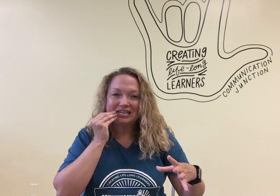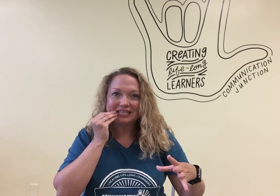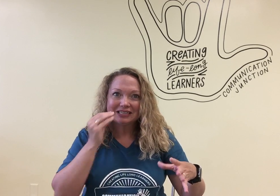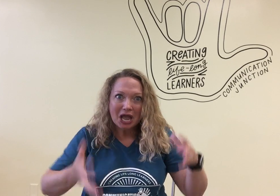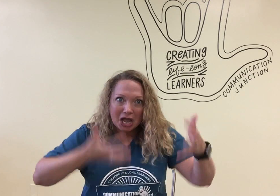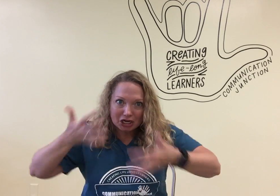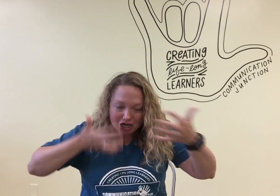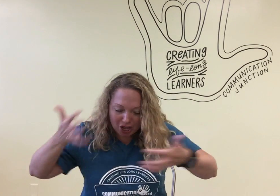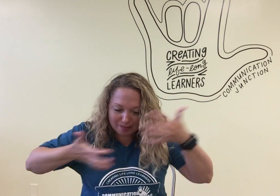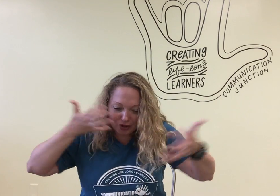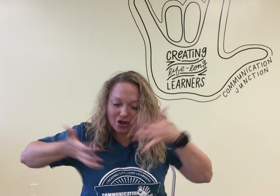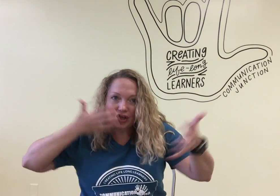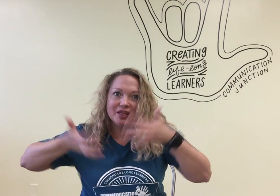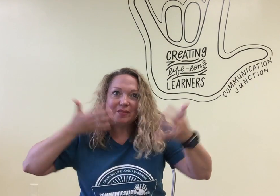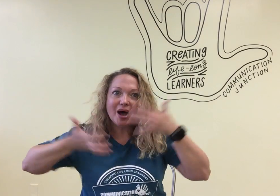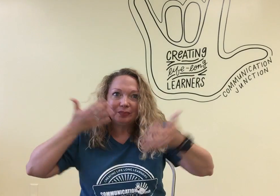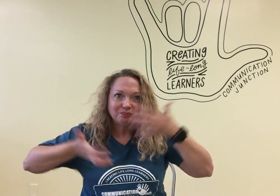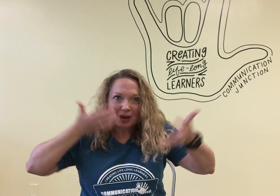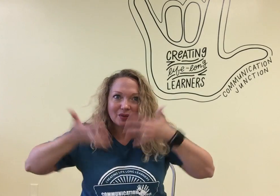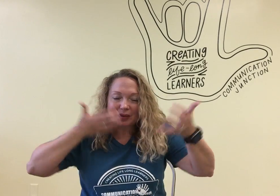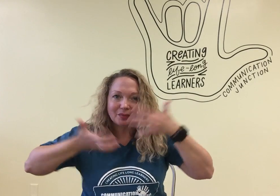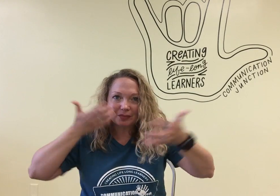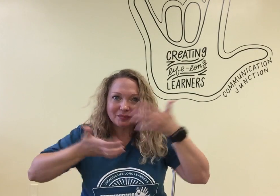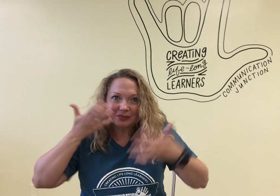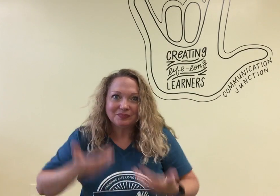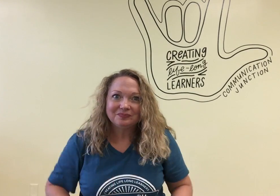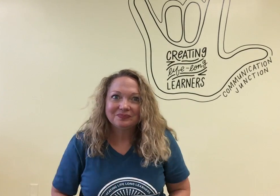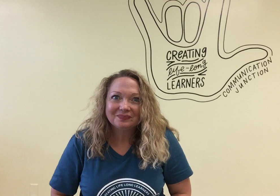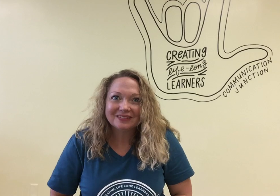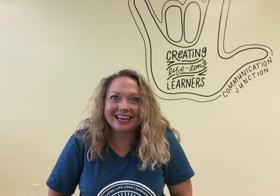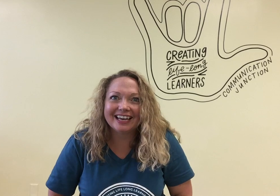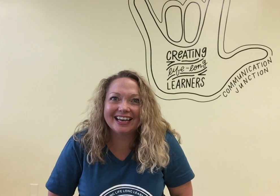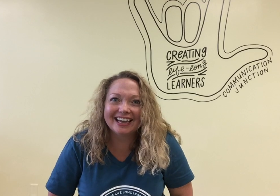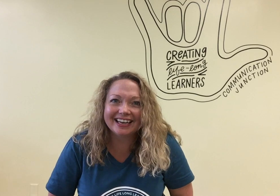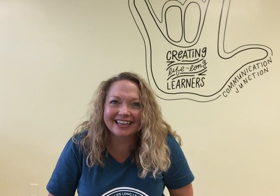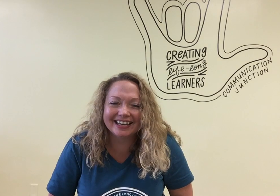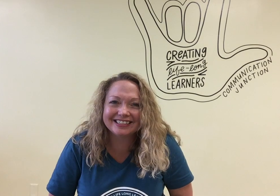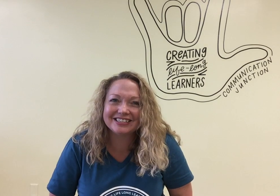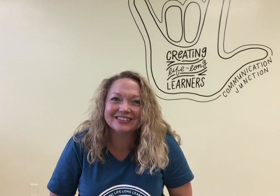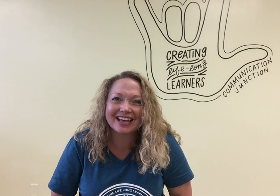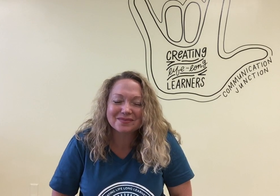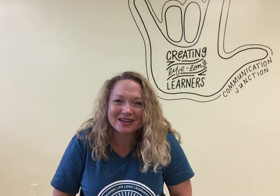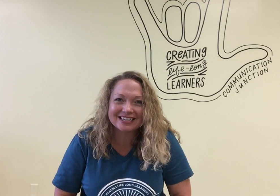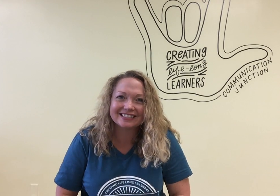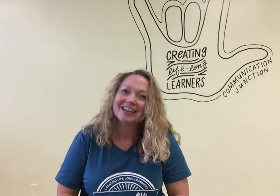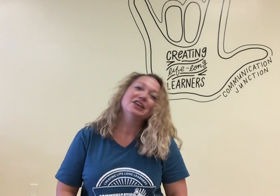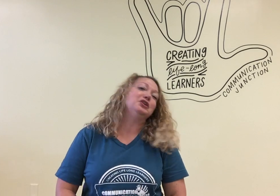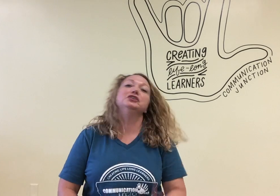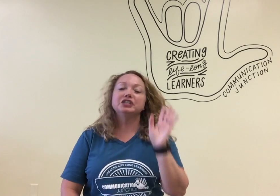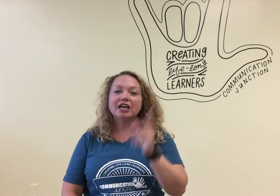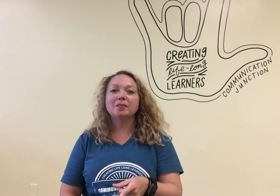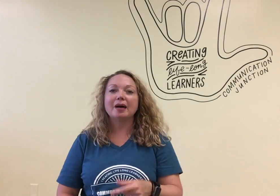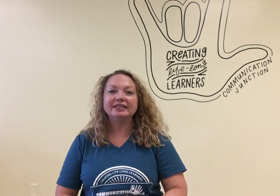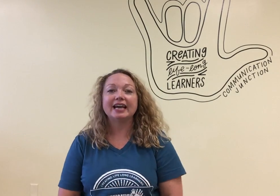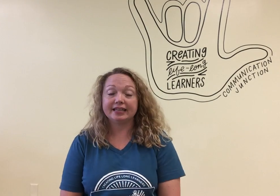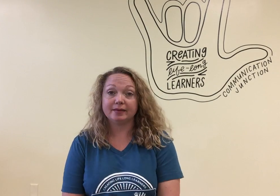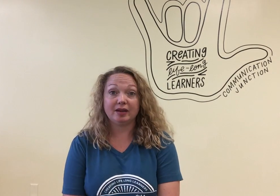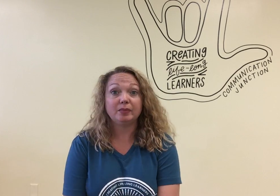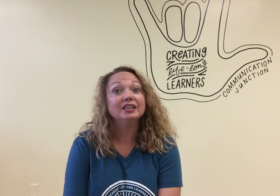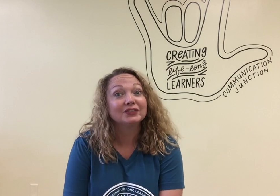eat, gobble them up, nom nom nom nom nom nom nom. Do you like peas? You should tell mom and dad that make peas for